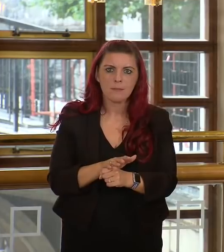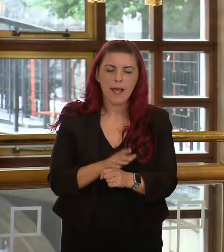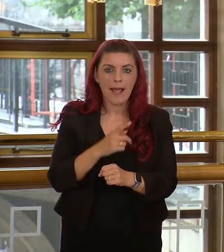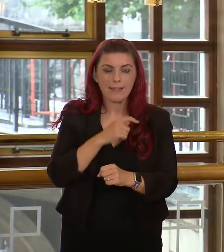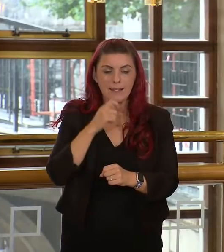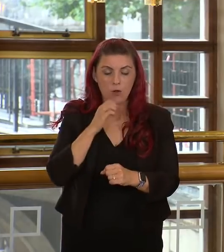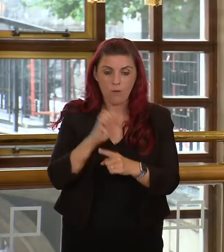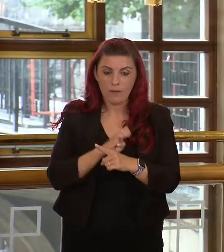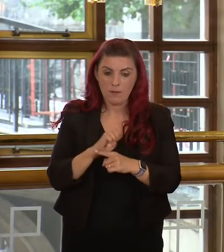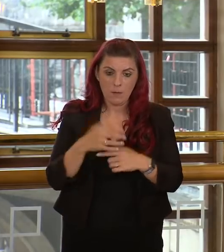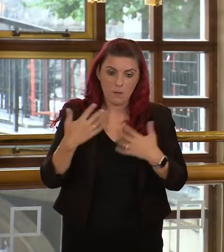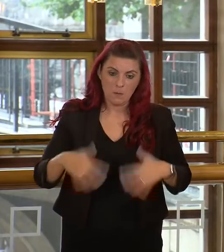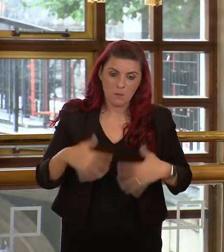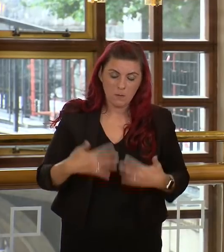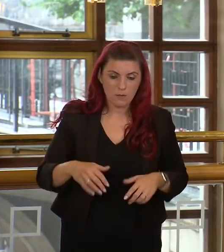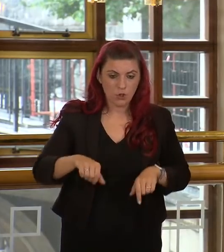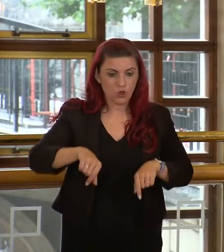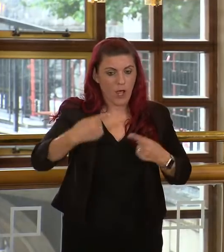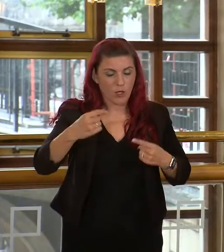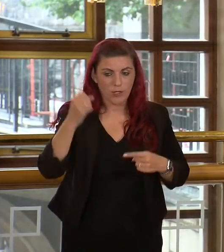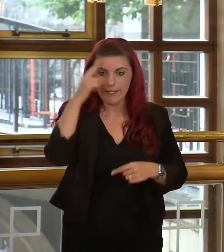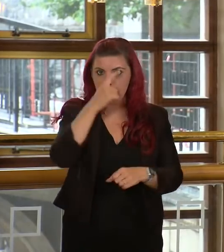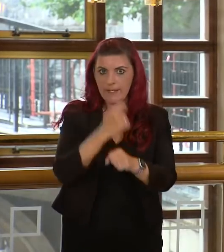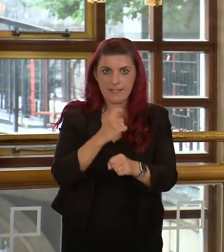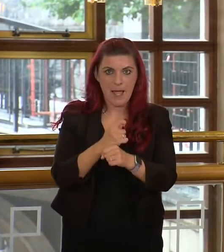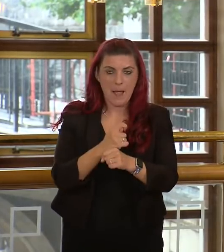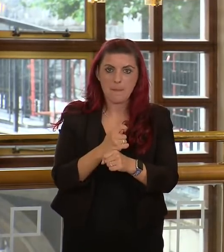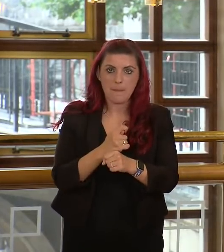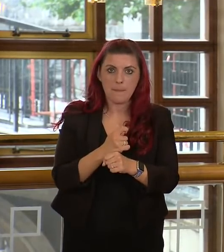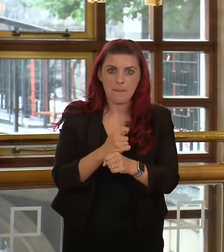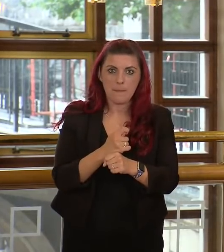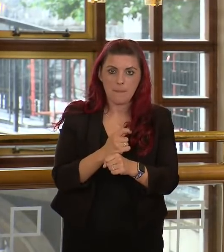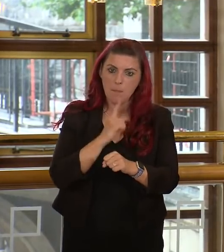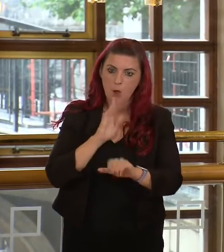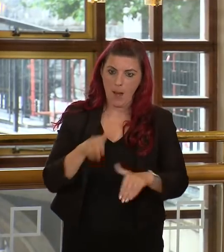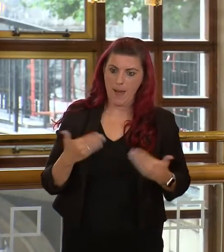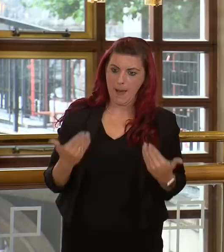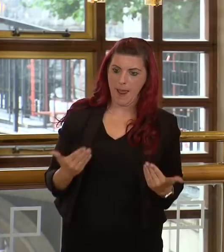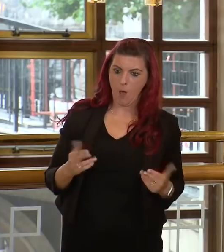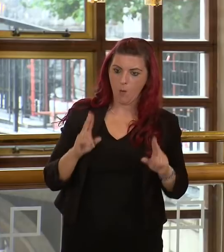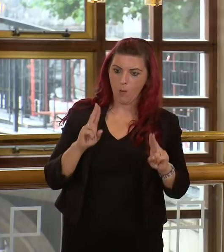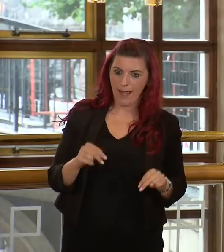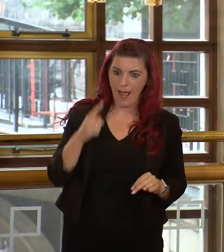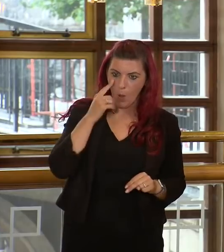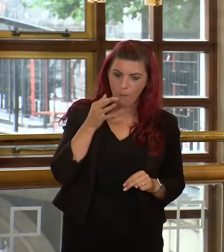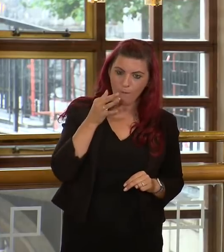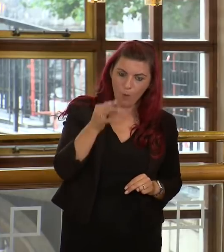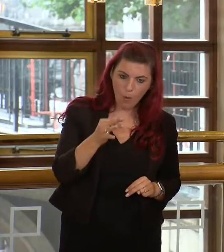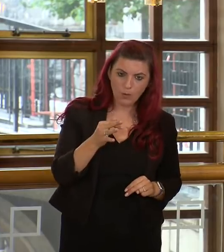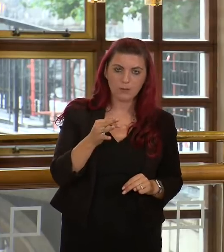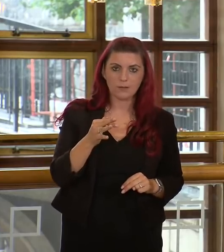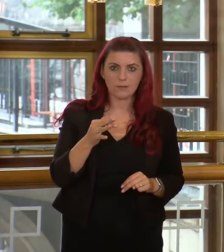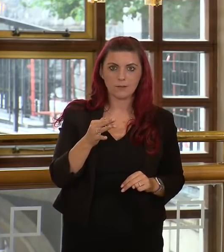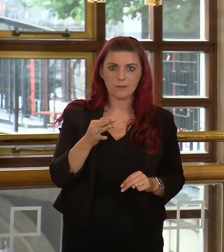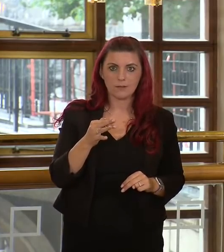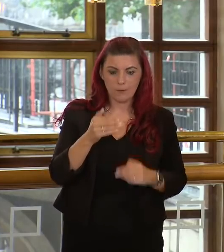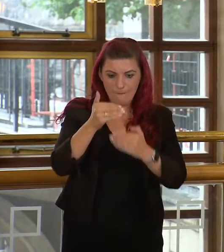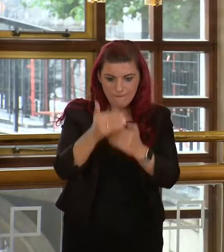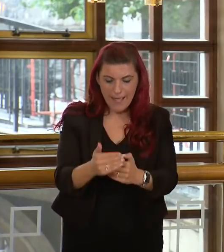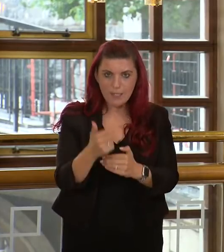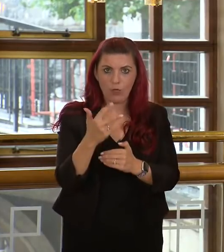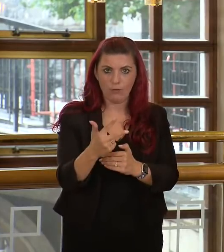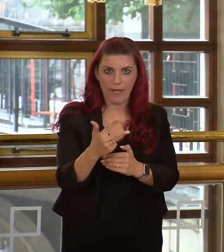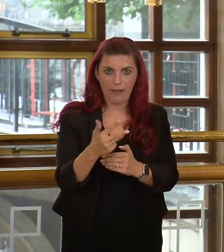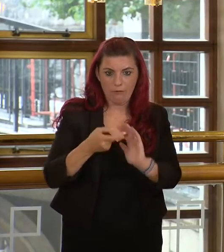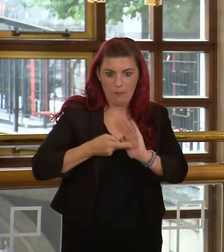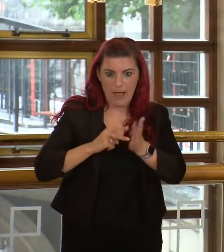extraordinarily challenging and painful time, but people have been phenomenal. And now we can move forward. with phase 3 of our roadmap. From